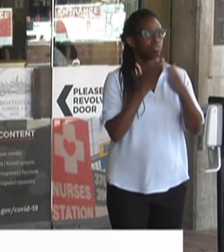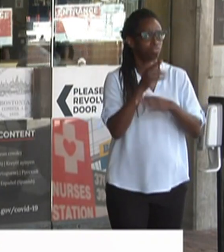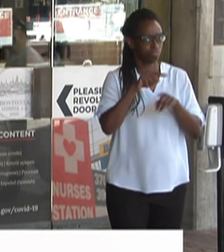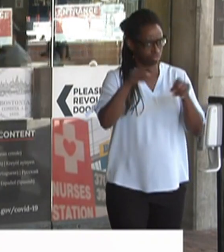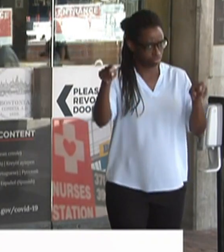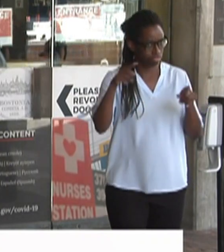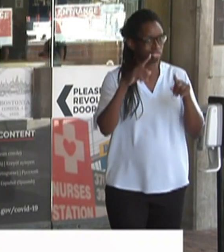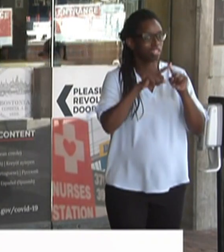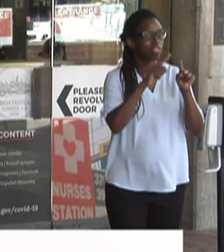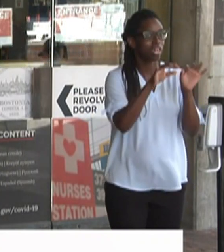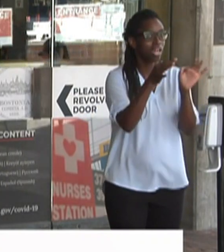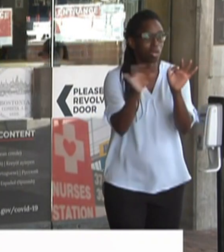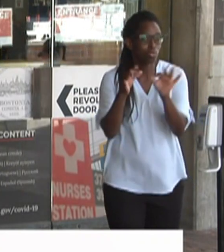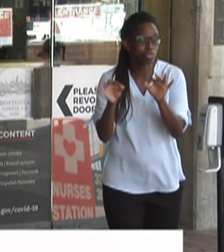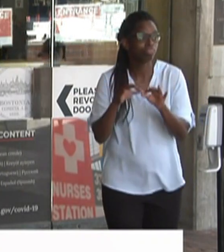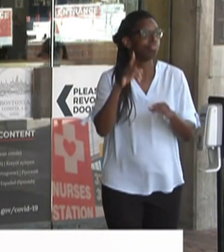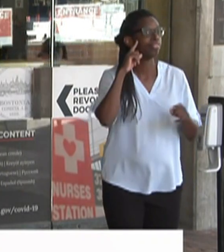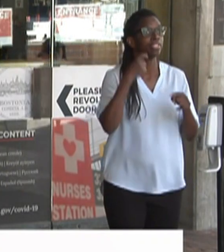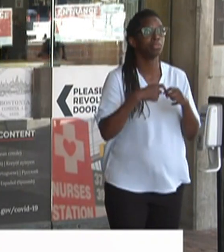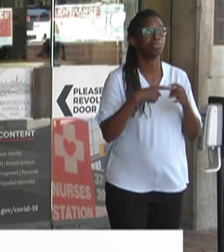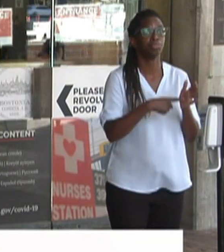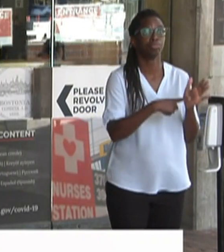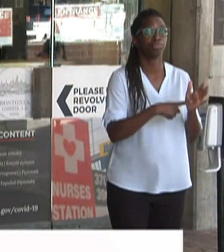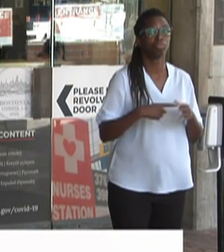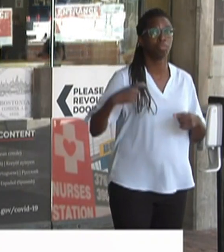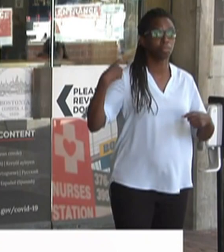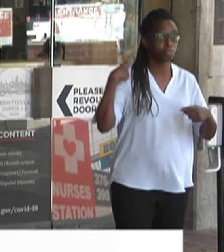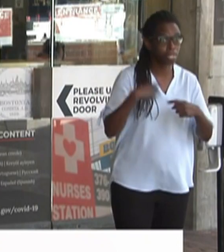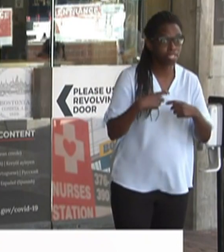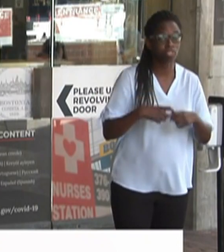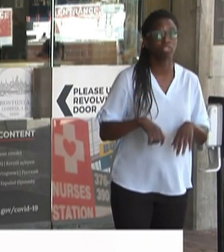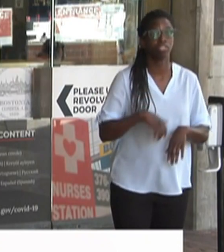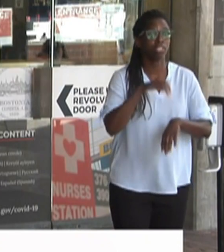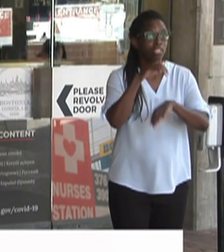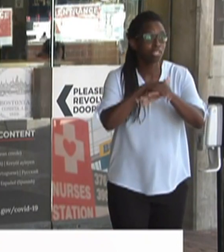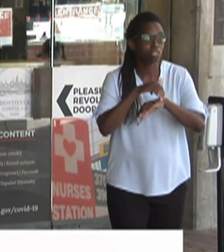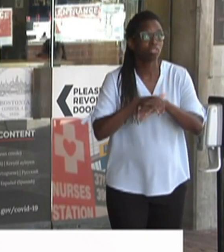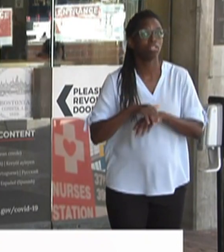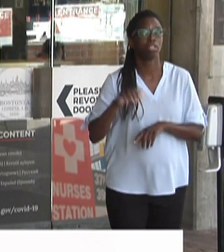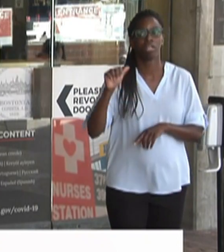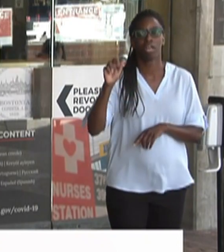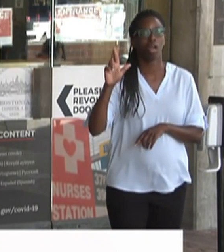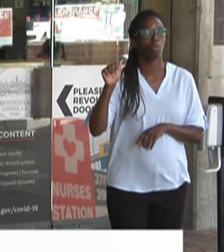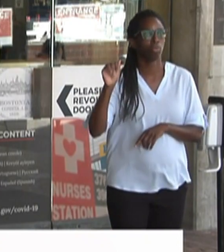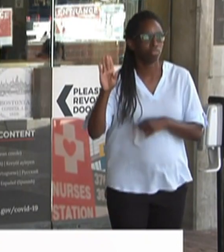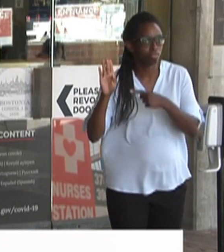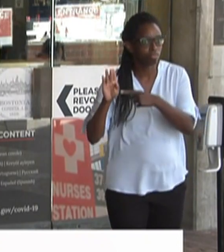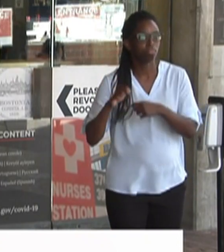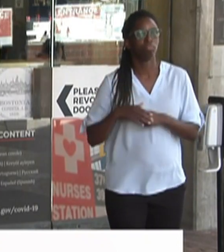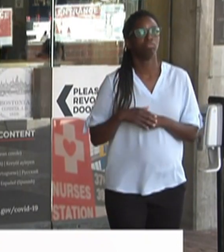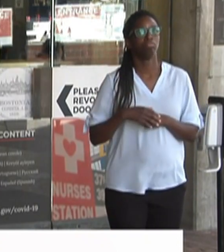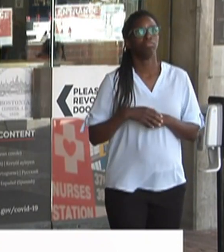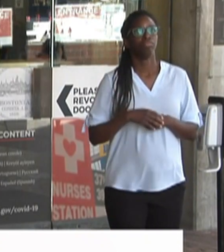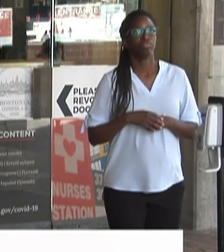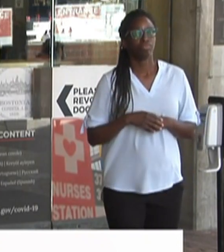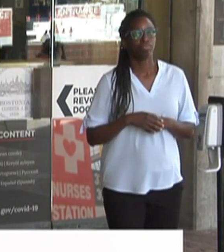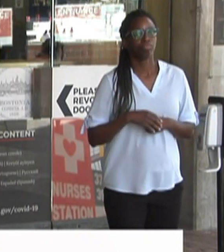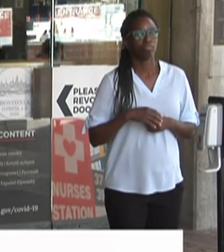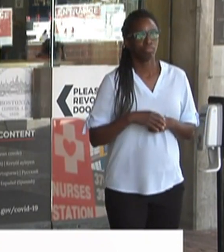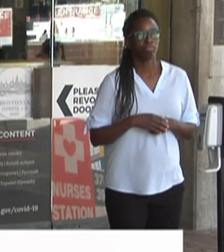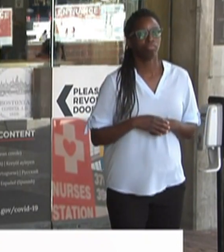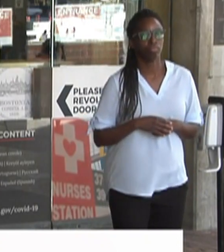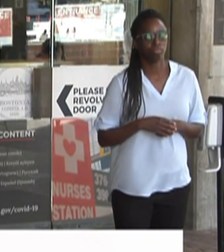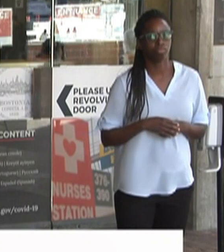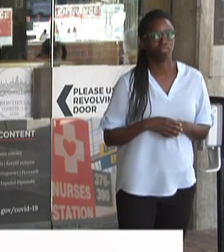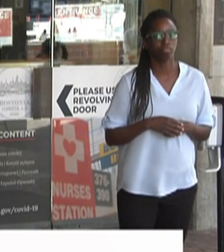at MBTA stations and key intersections in East Boston, including Maverick Square, Orient Heights, Wood Island,